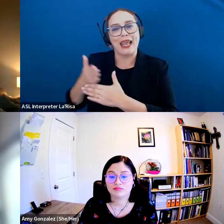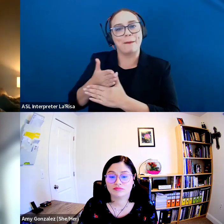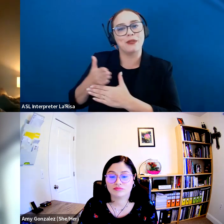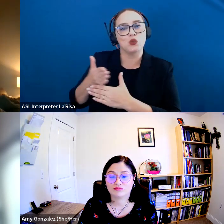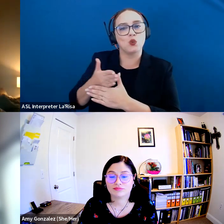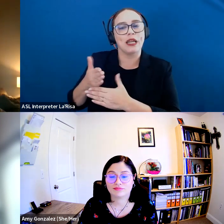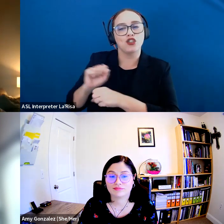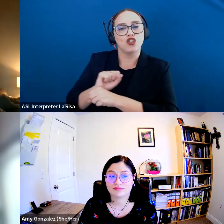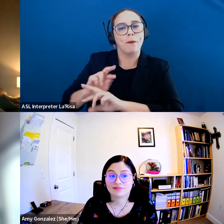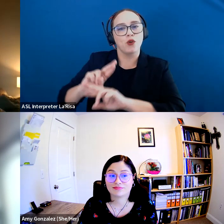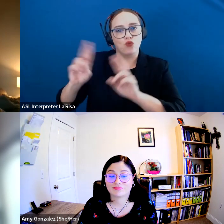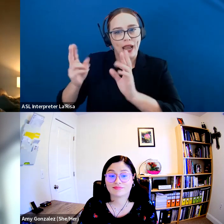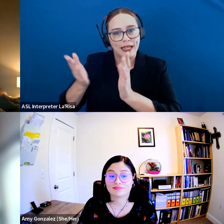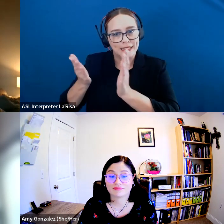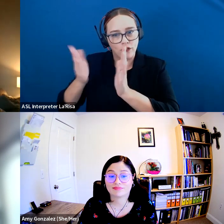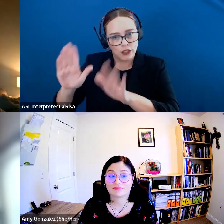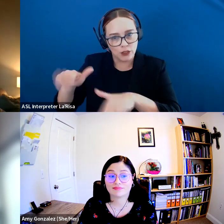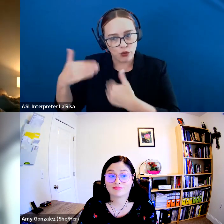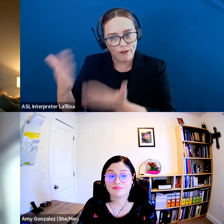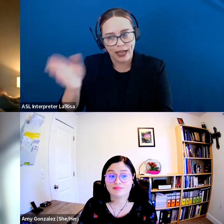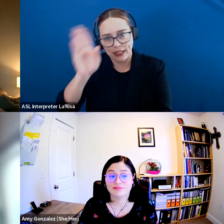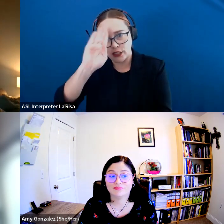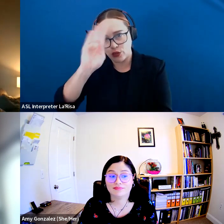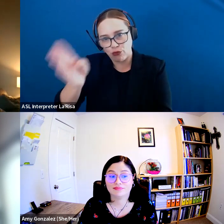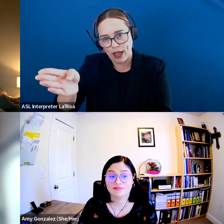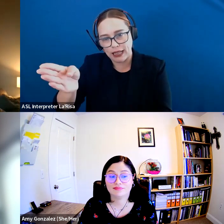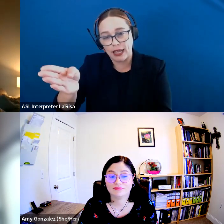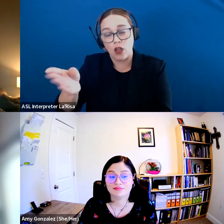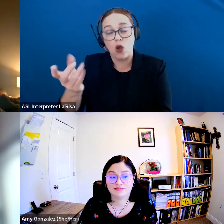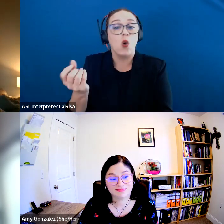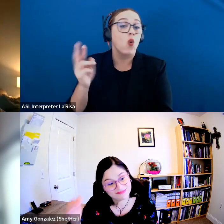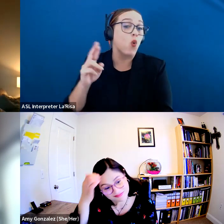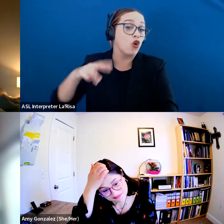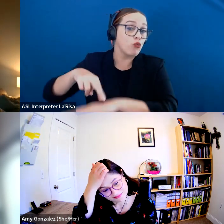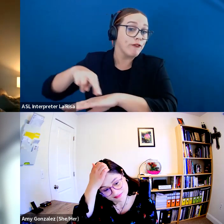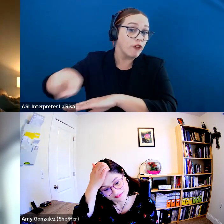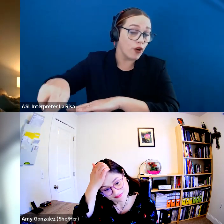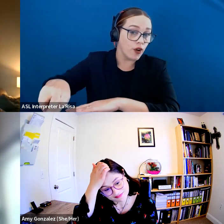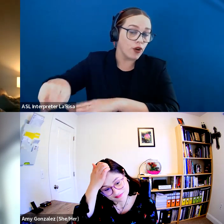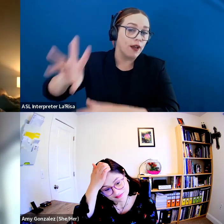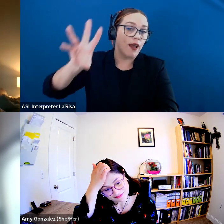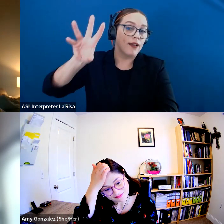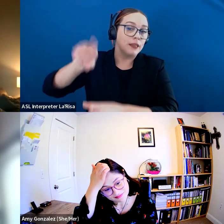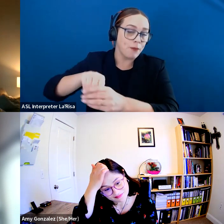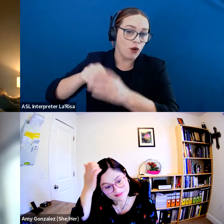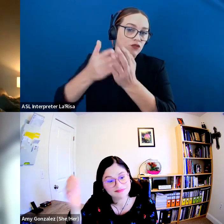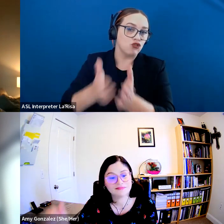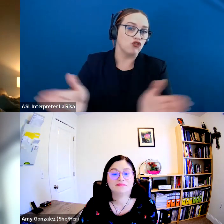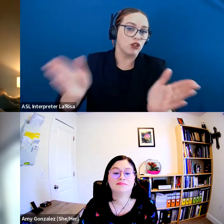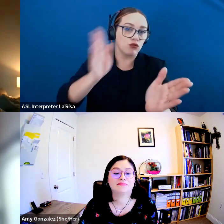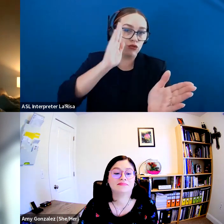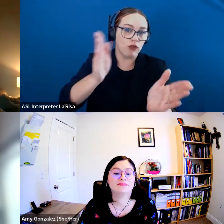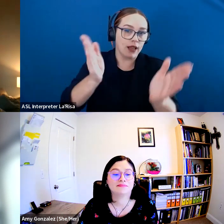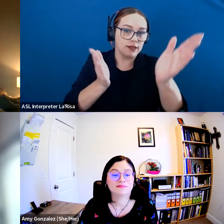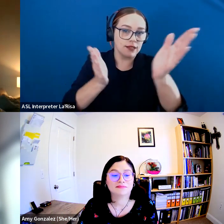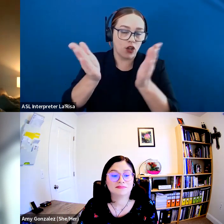the job readiness services are provided directly or via referral as a part of general direct services. Life and